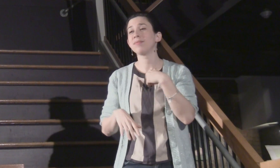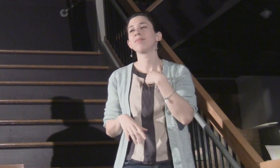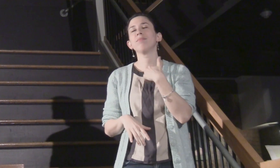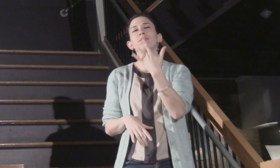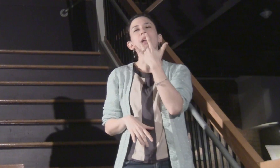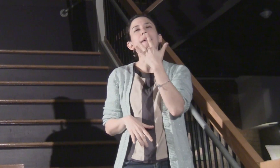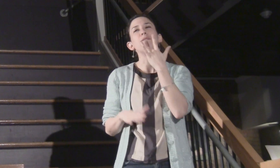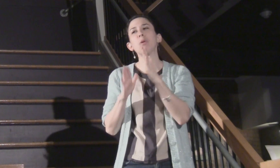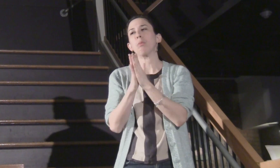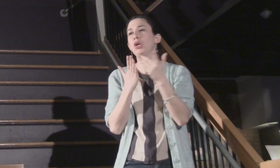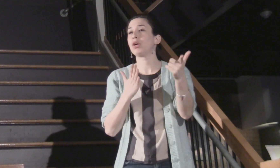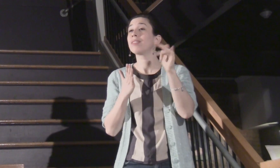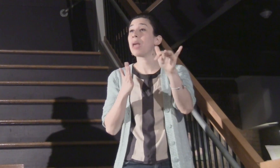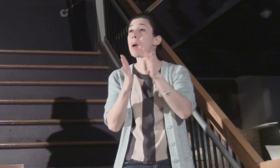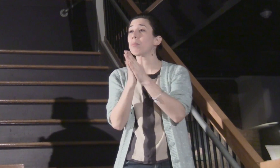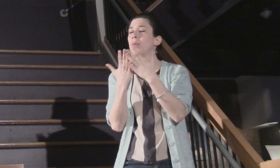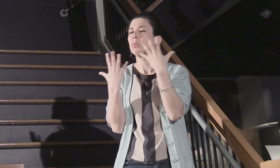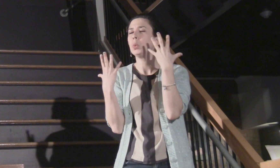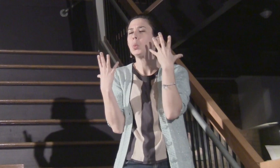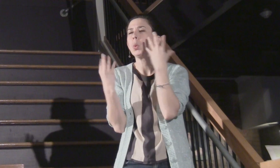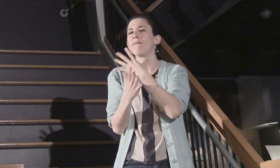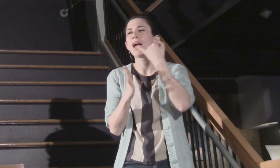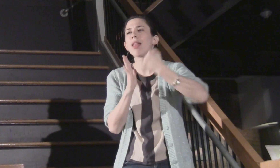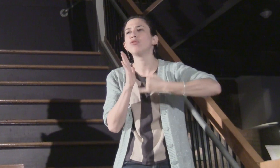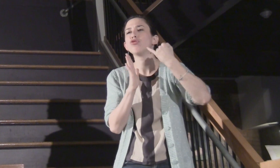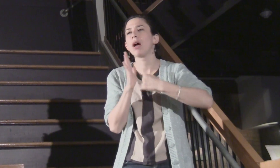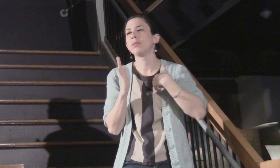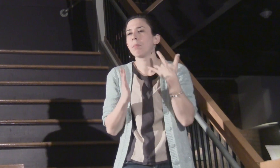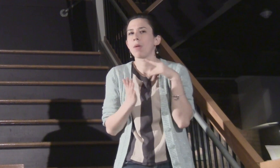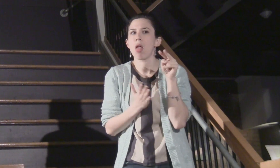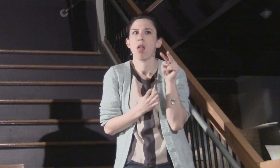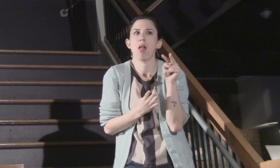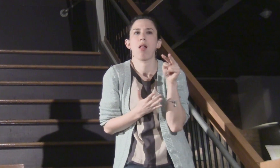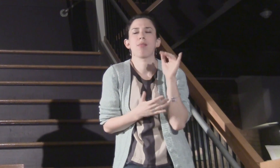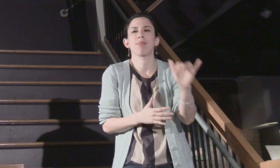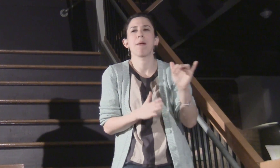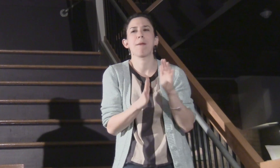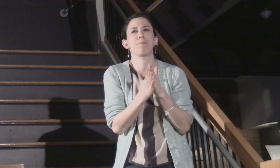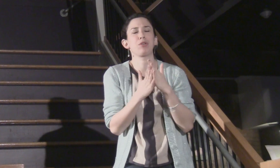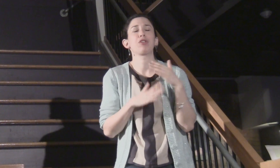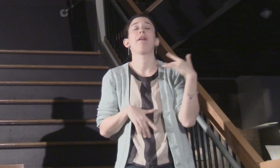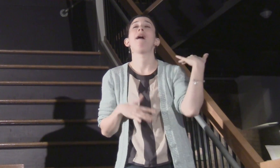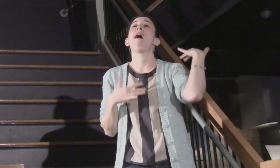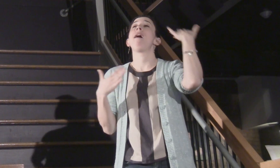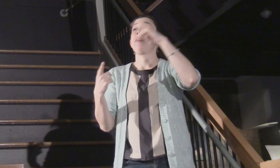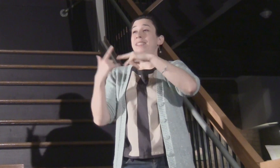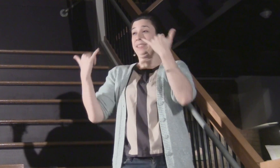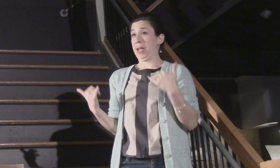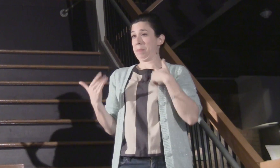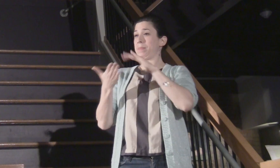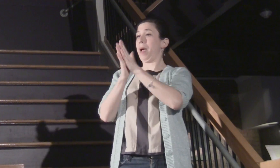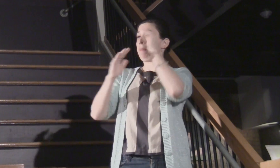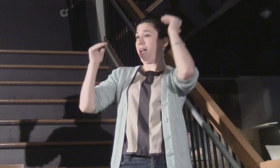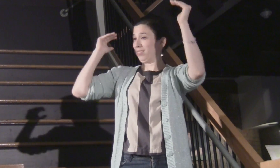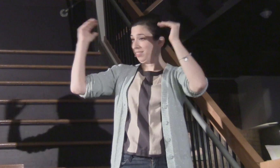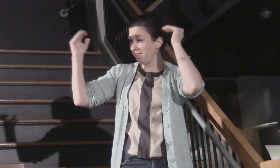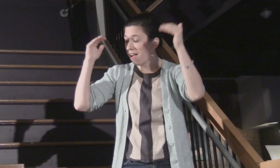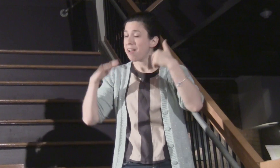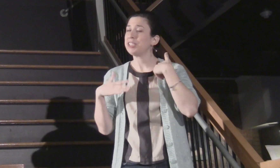Goblins, okay? It was my favorite book growing up. I thought it had beautiful illustrations. And now today,